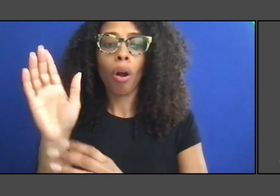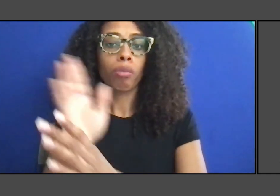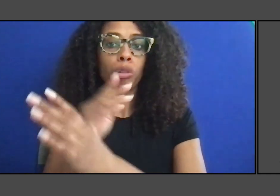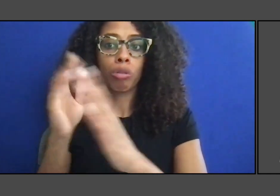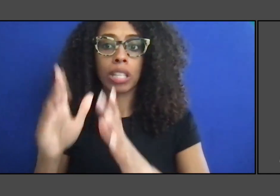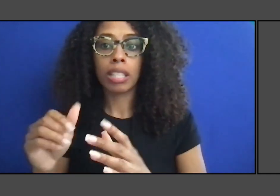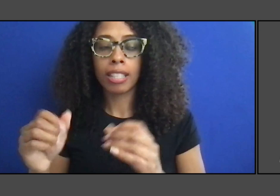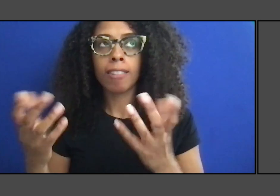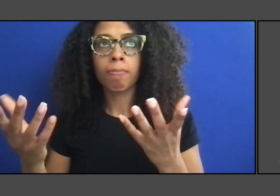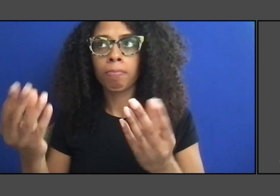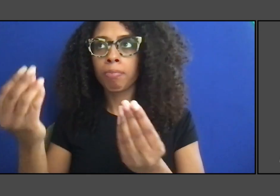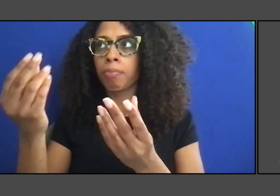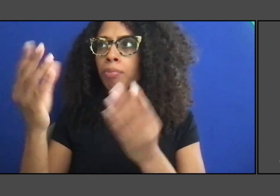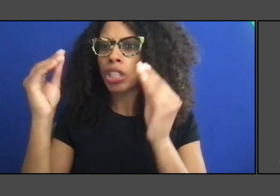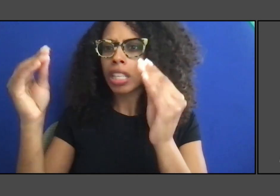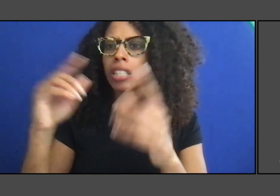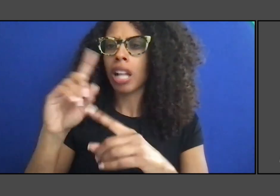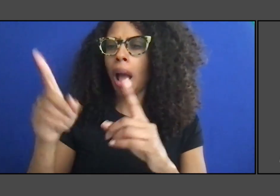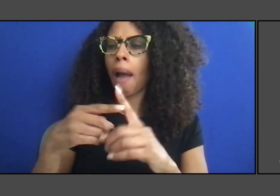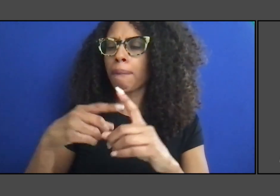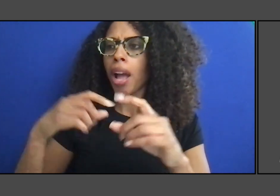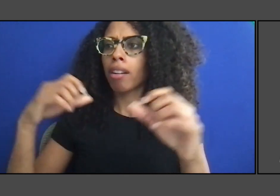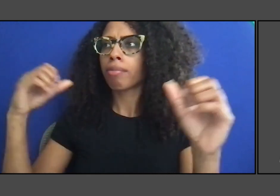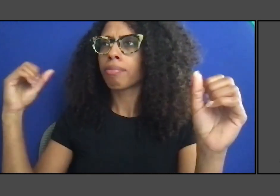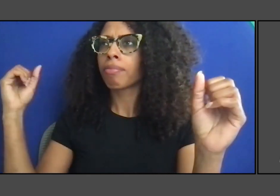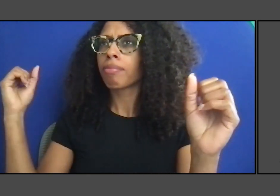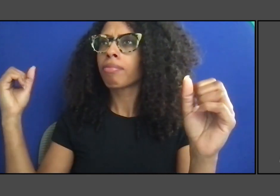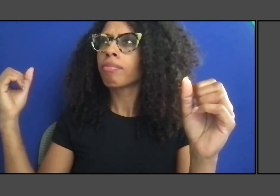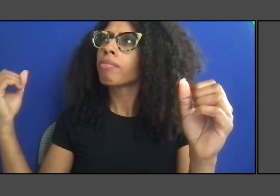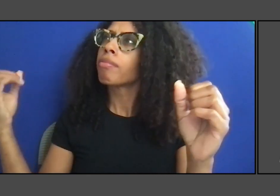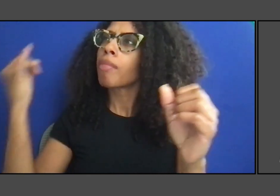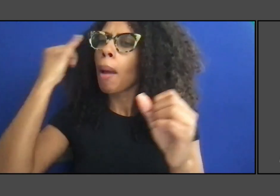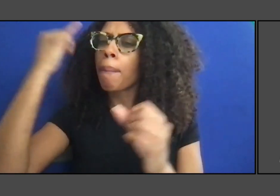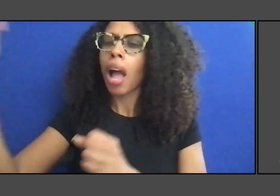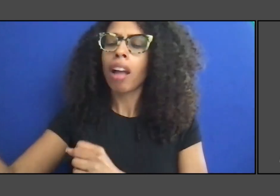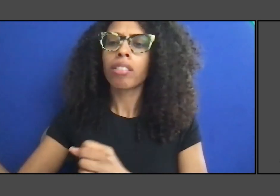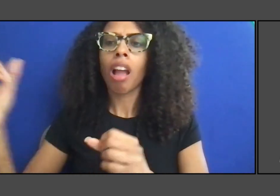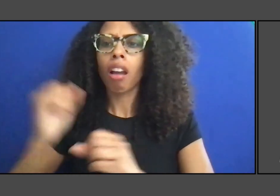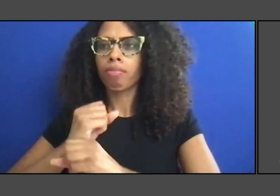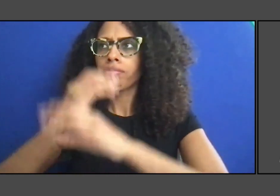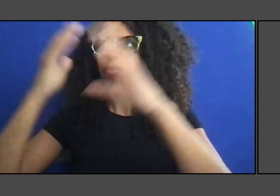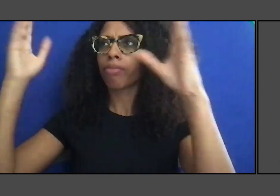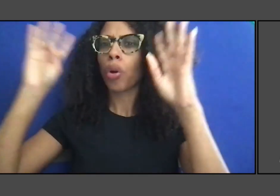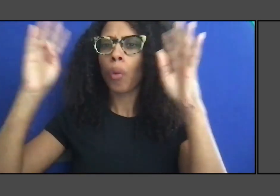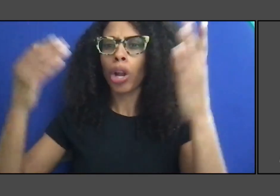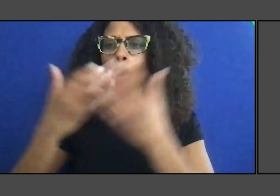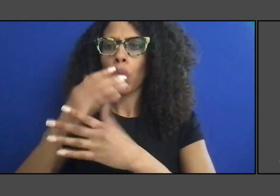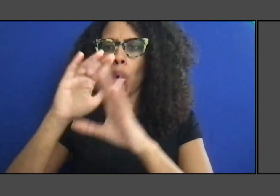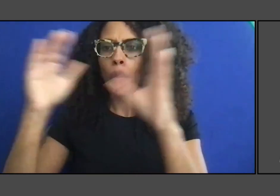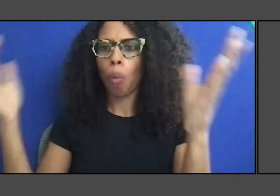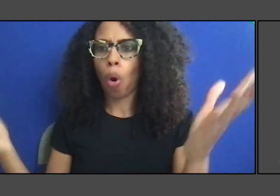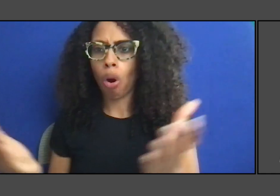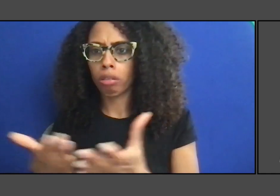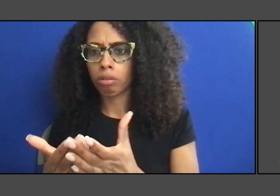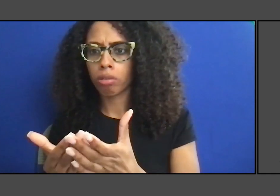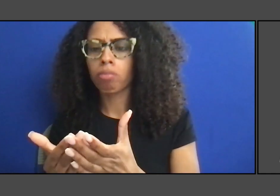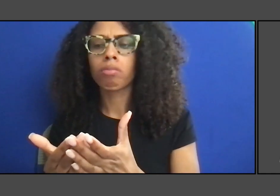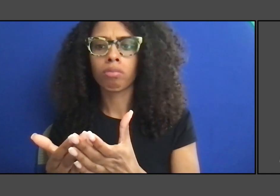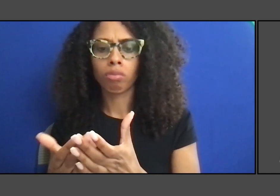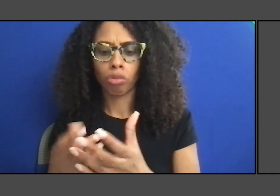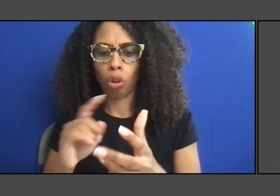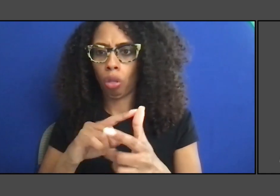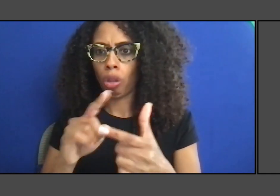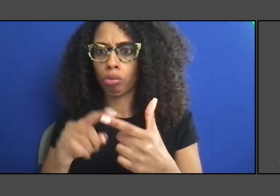world? So I'll just leave those two questions out there. Jazz and democracy and ways to present